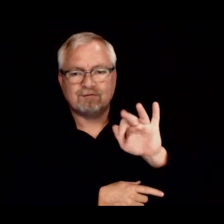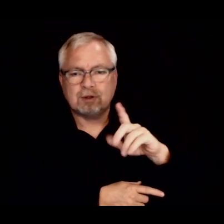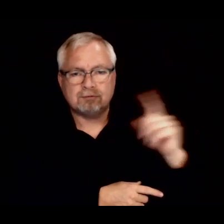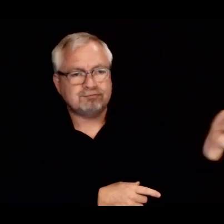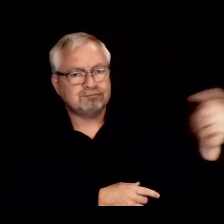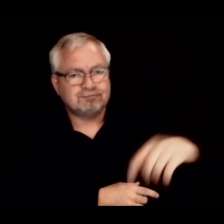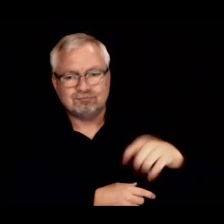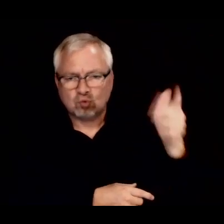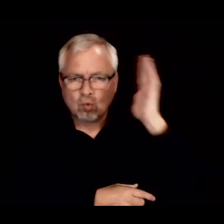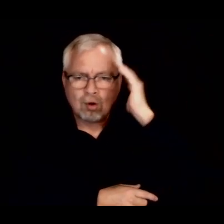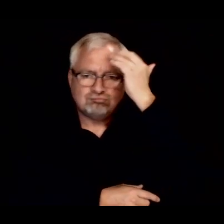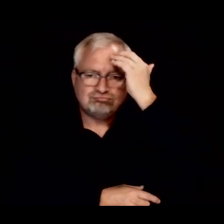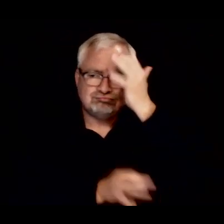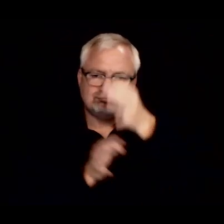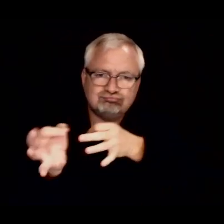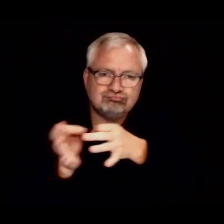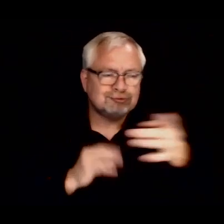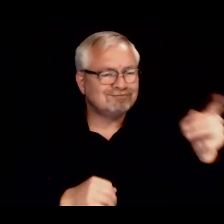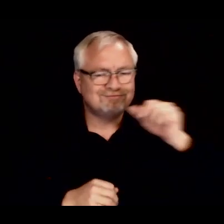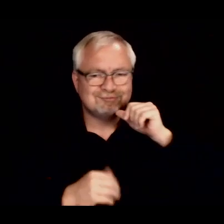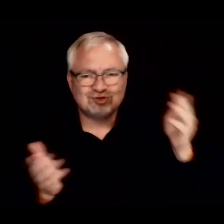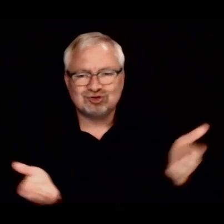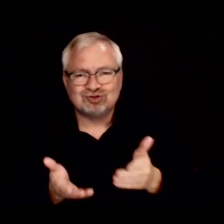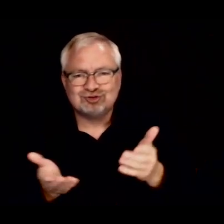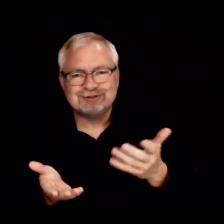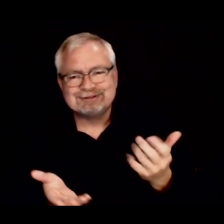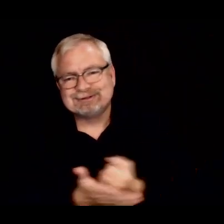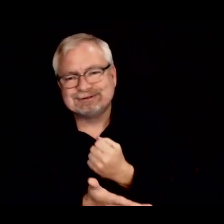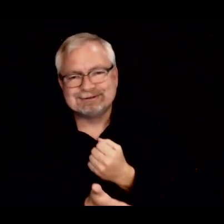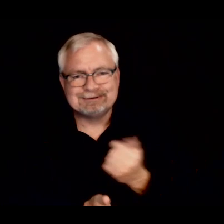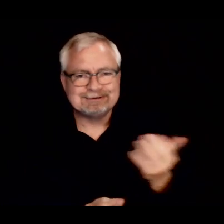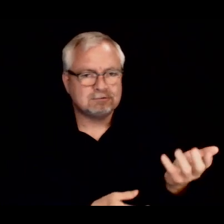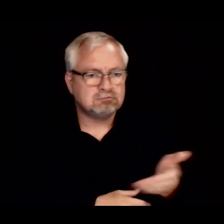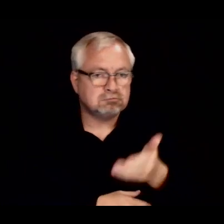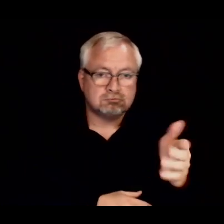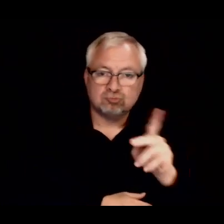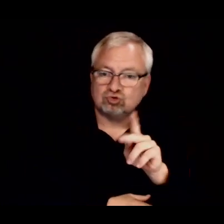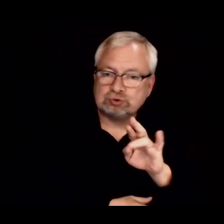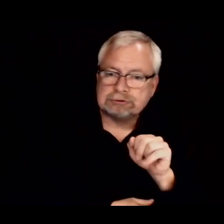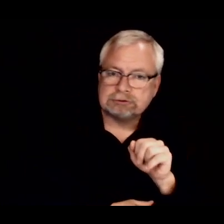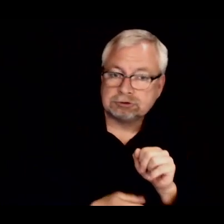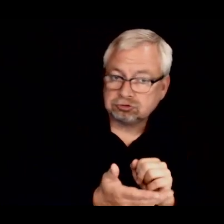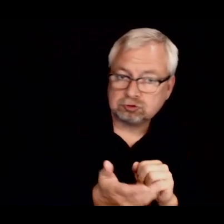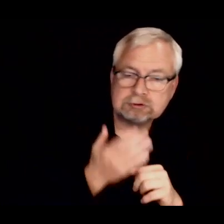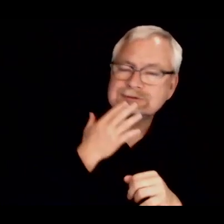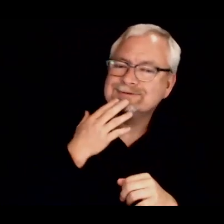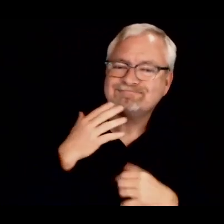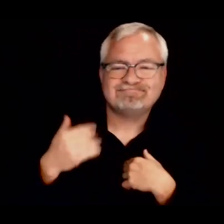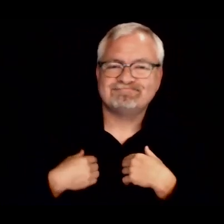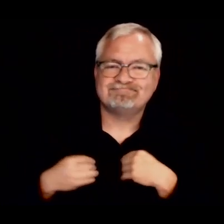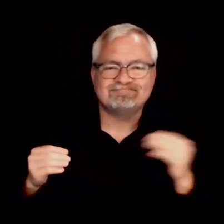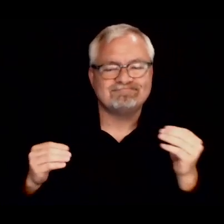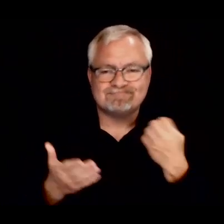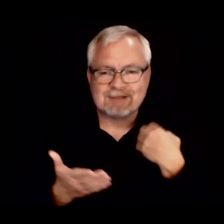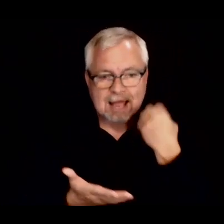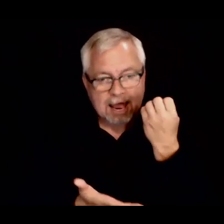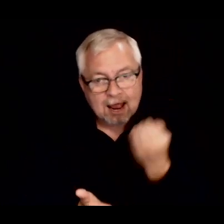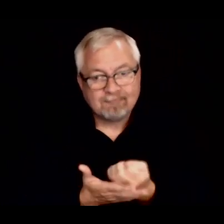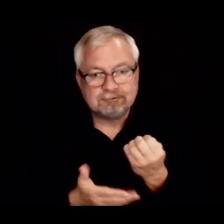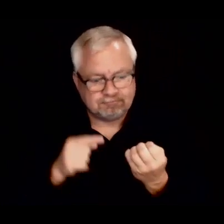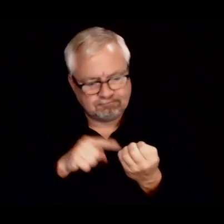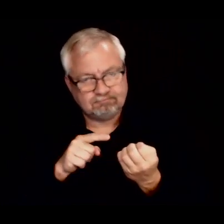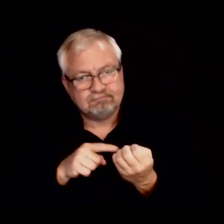do you have some perspective? We don't have any evidence to suggest that individuals did not